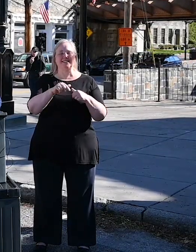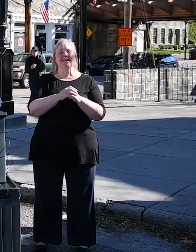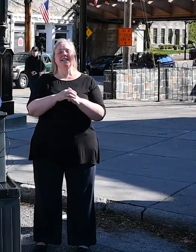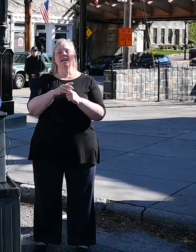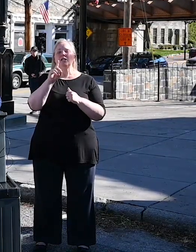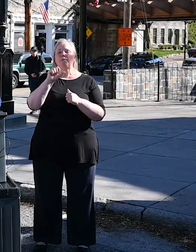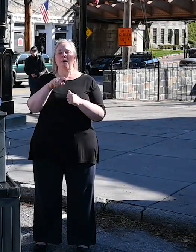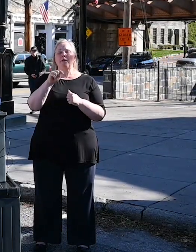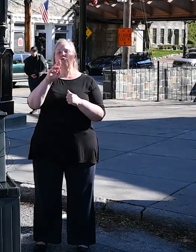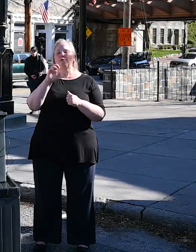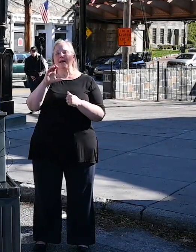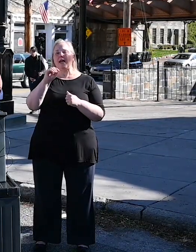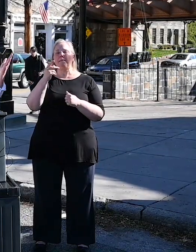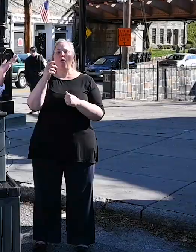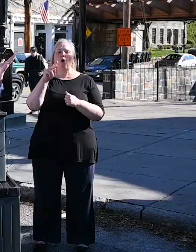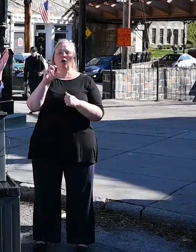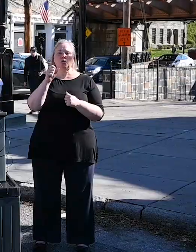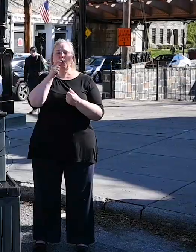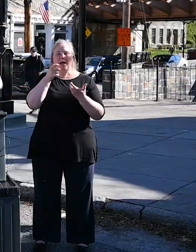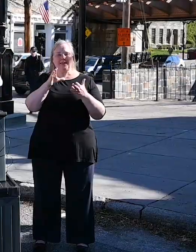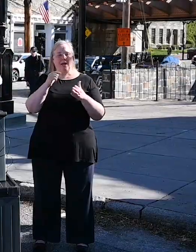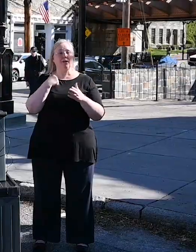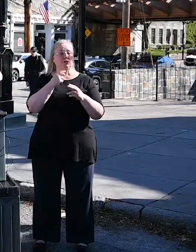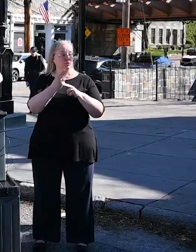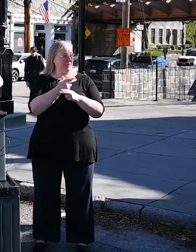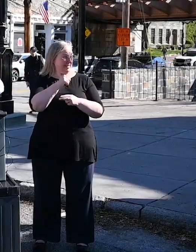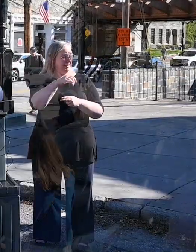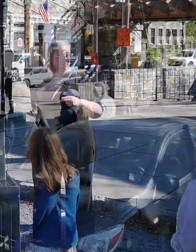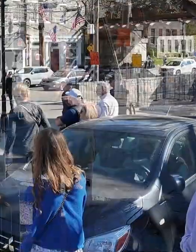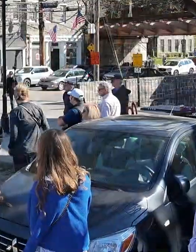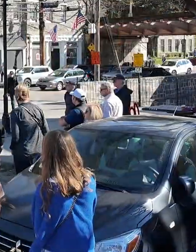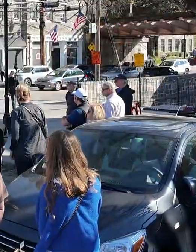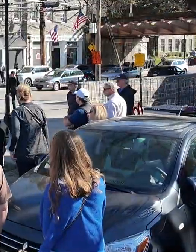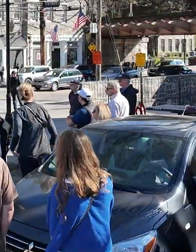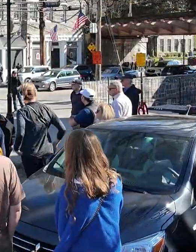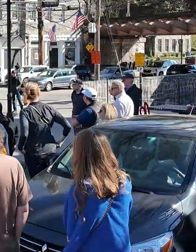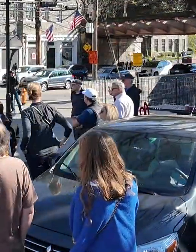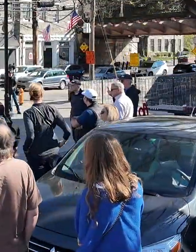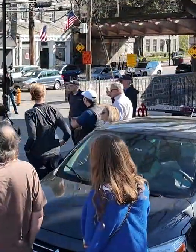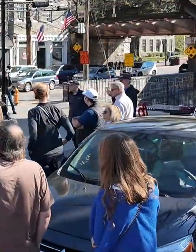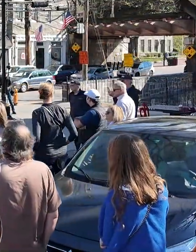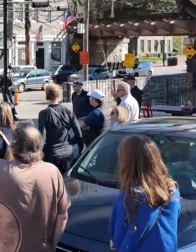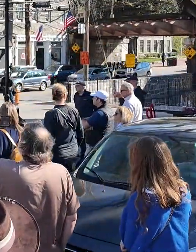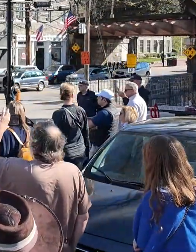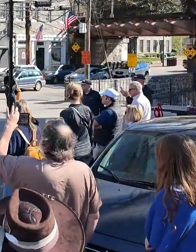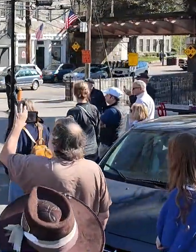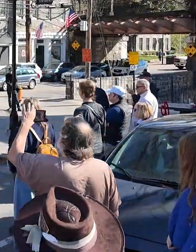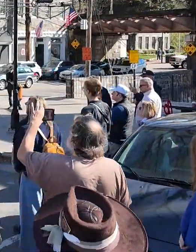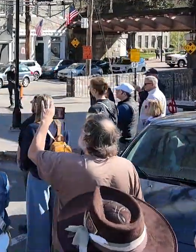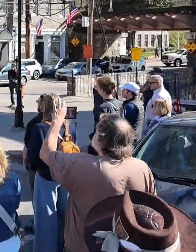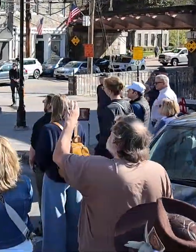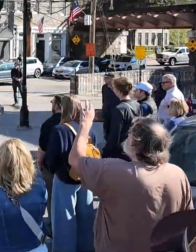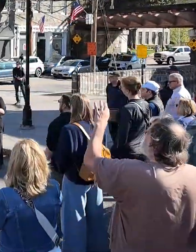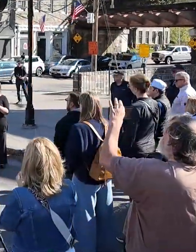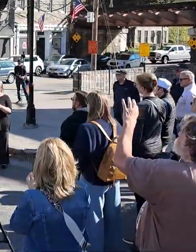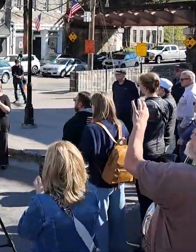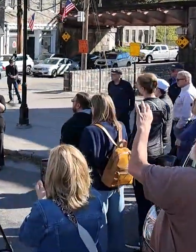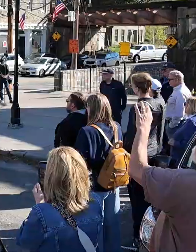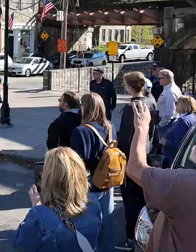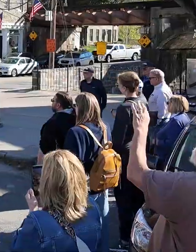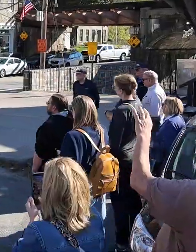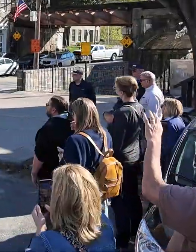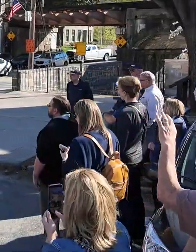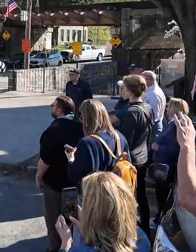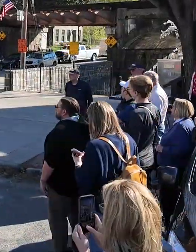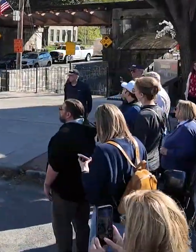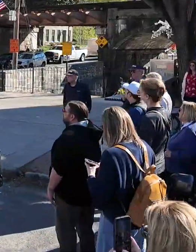of Recs and Parks, who have allowed us use of this space in the B&O Plaza. Department of General Services, who coordinated delivery of this